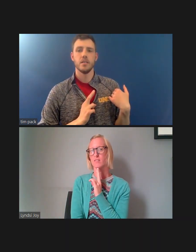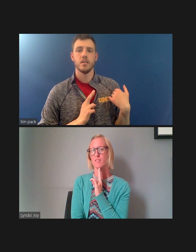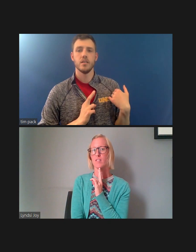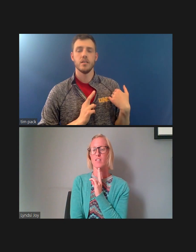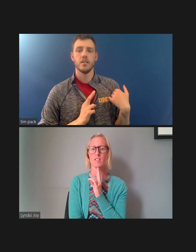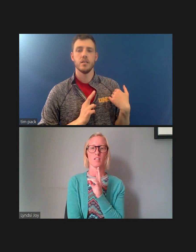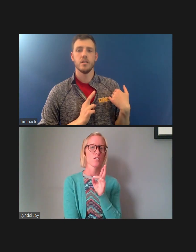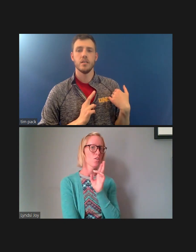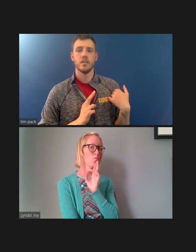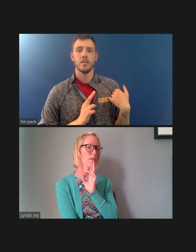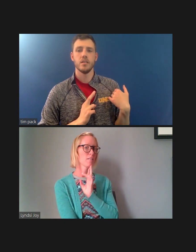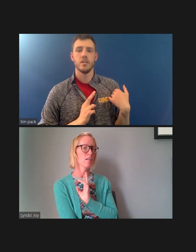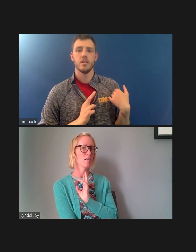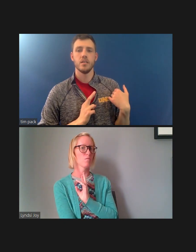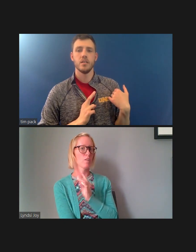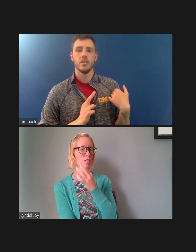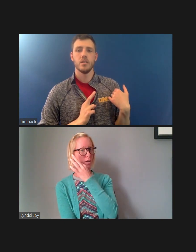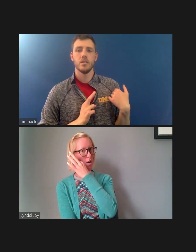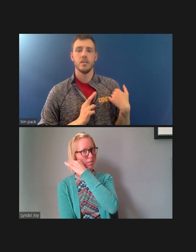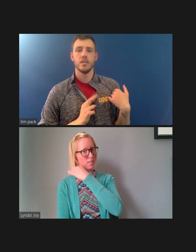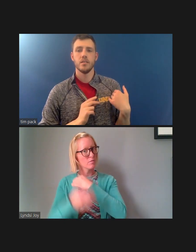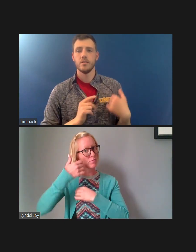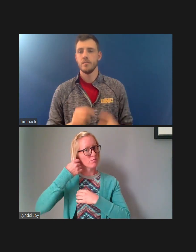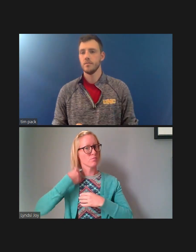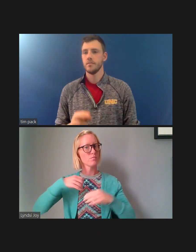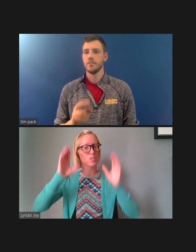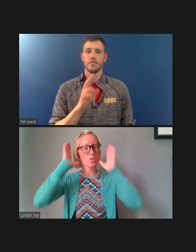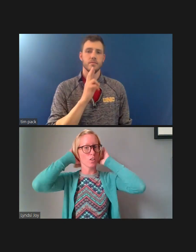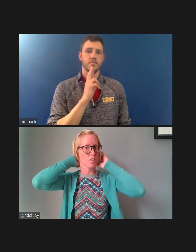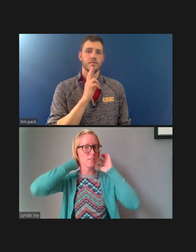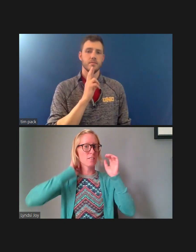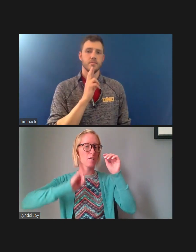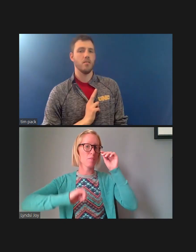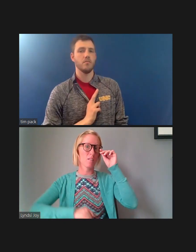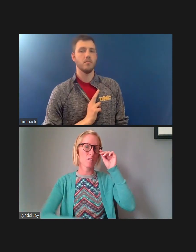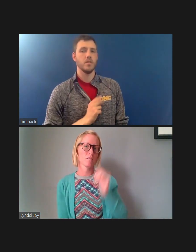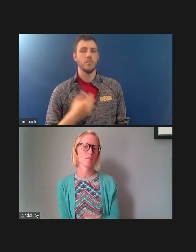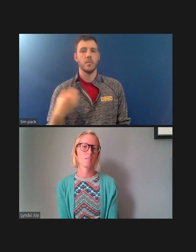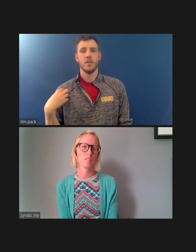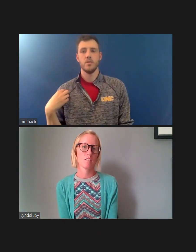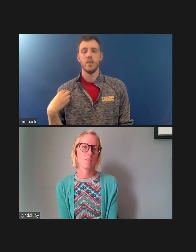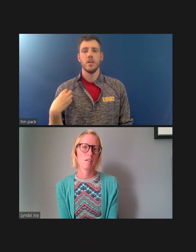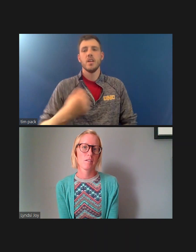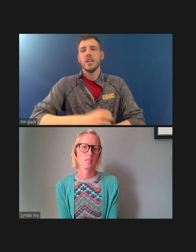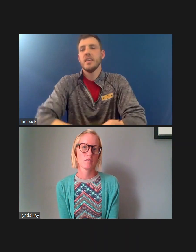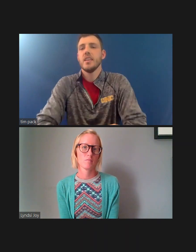right. So would I do the opposite? So it looks the same in the...